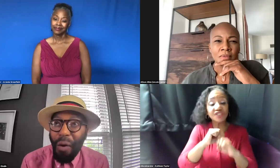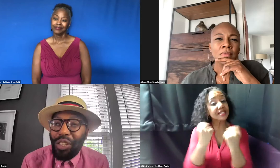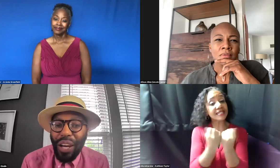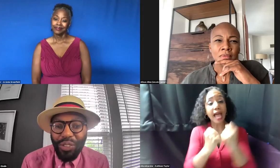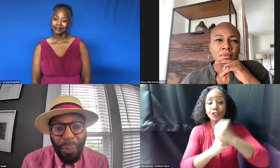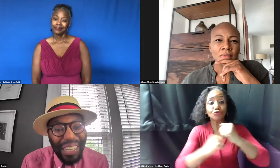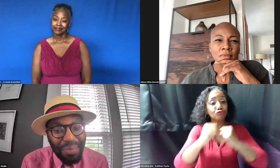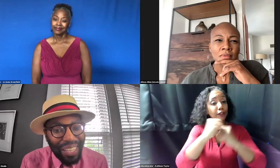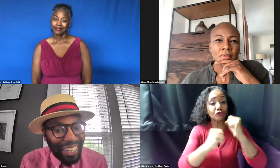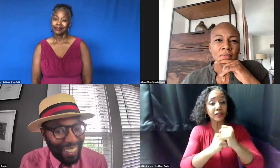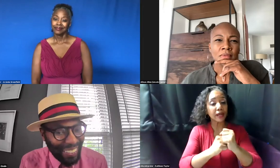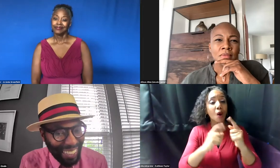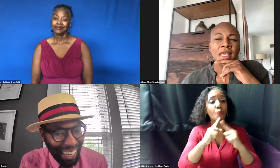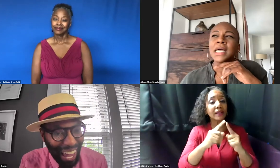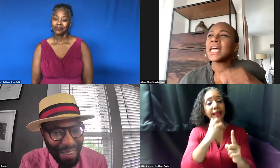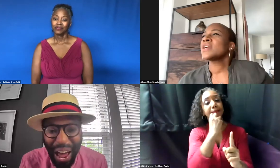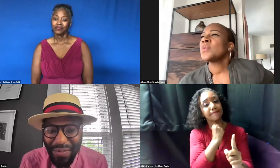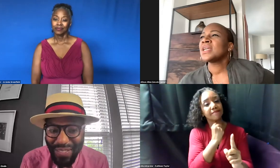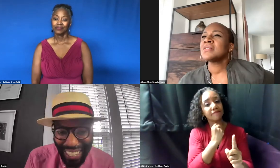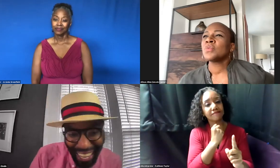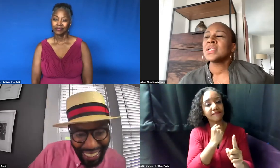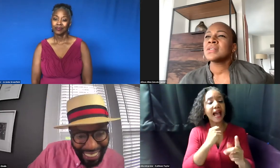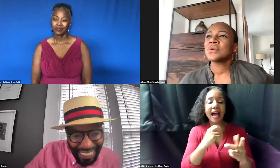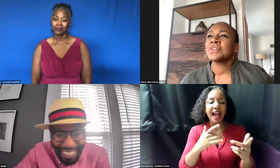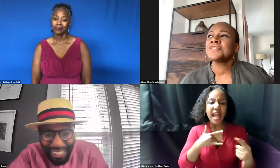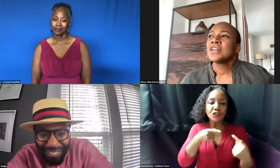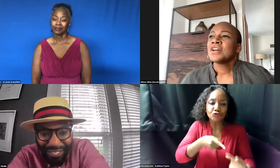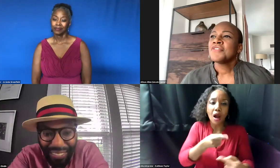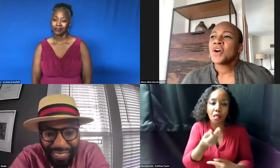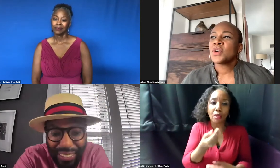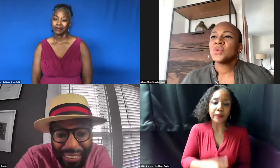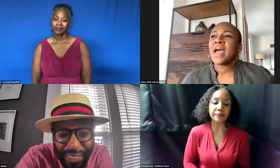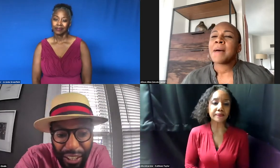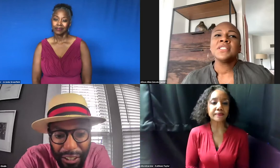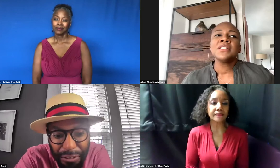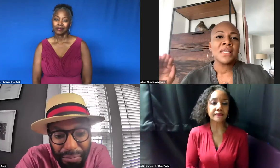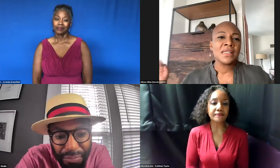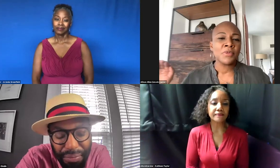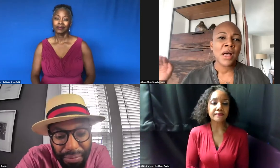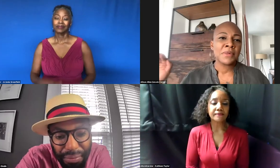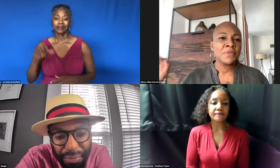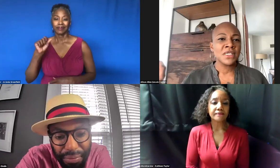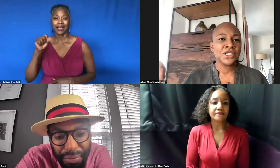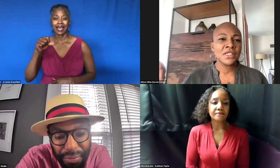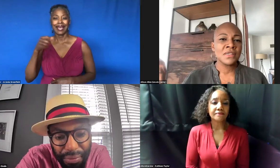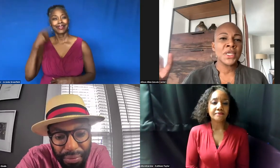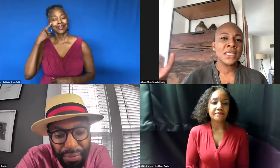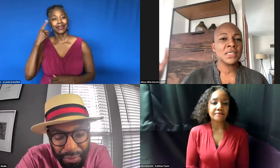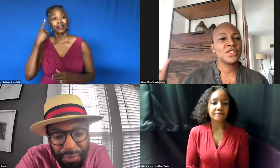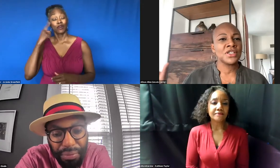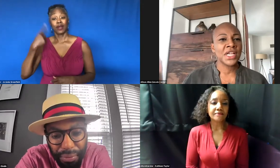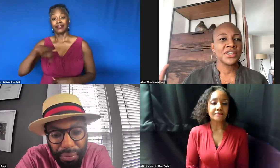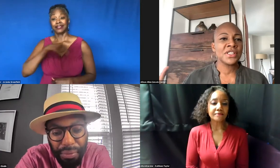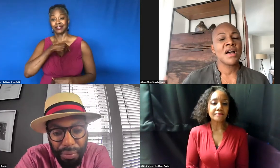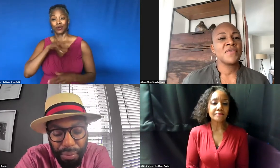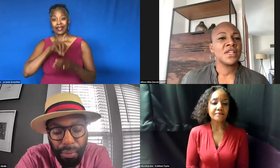But I always rest on the possibility. Yeah, and I think we as sort of folks who happen to be in these prominent positions, we need